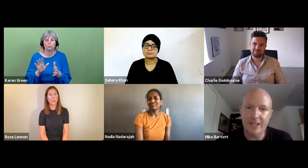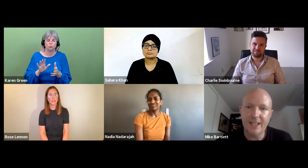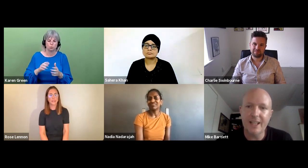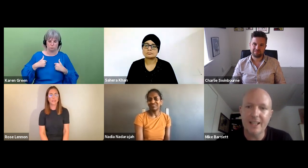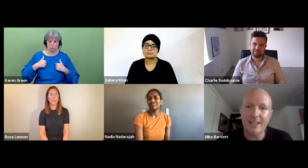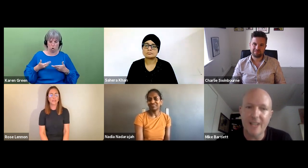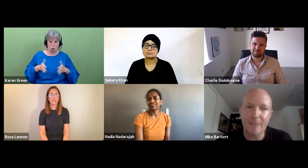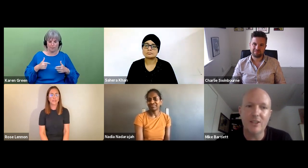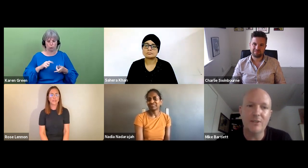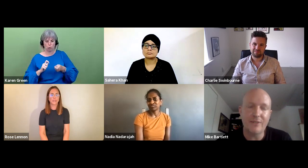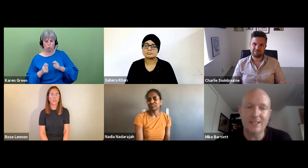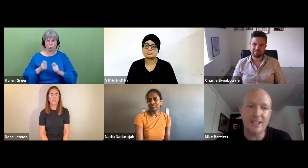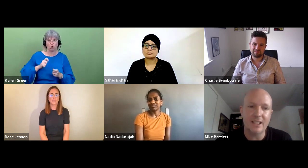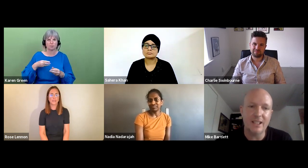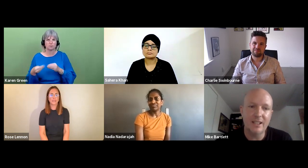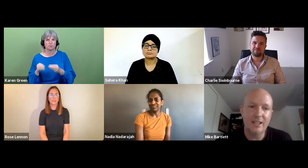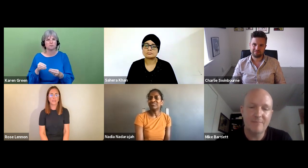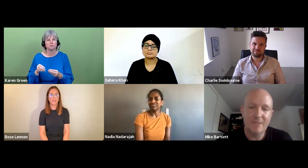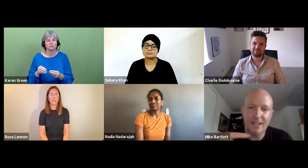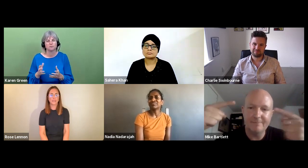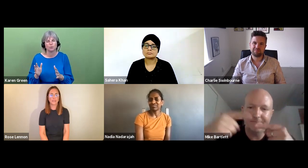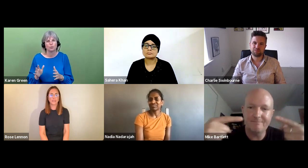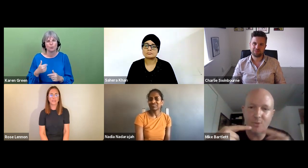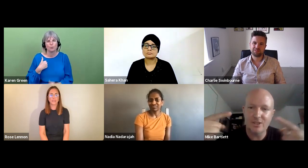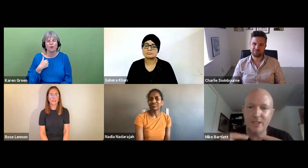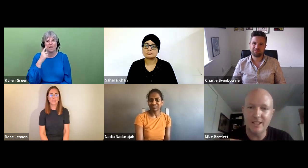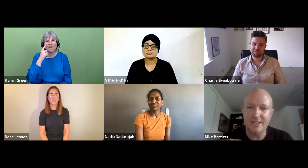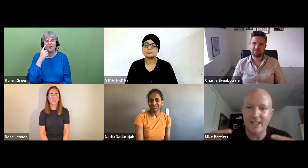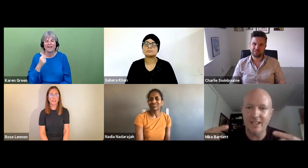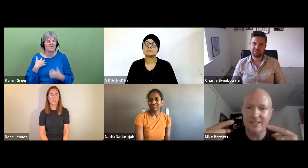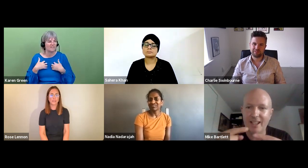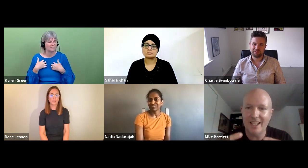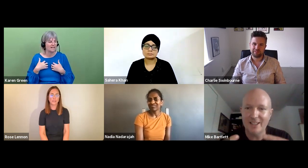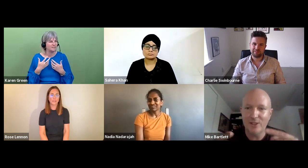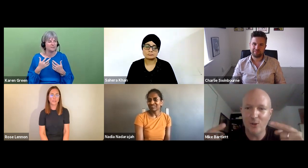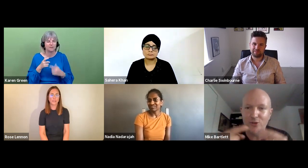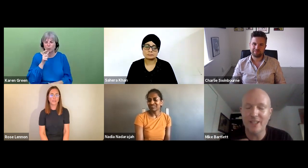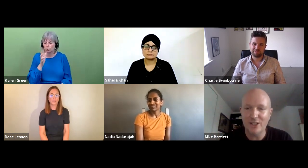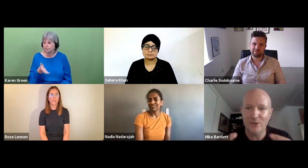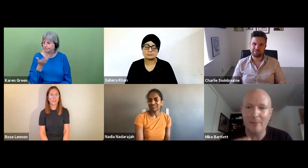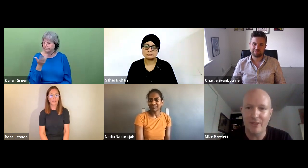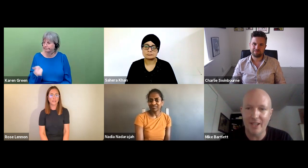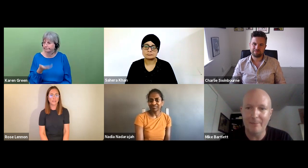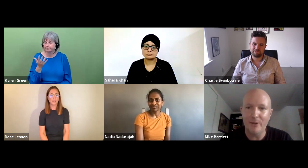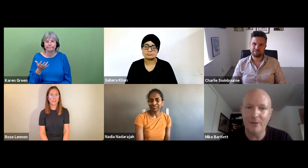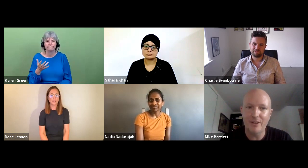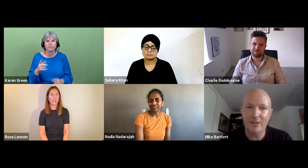think there's an absolutely fascinating what's the word, dialectic or contradiction or something about